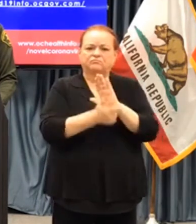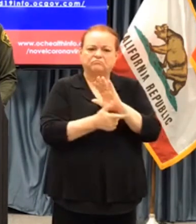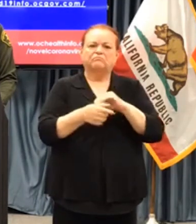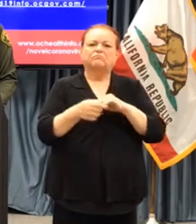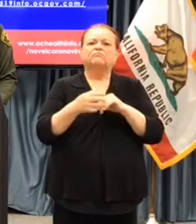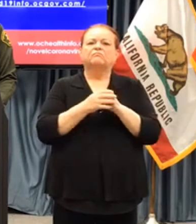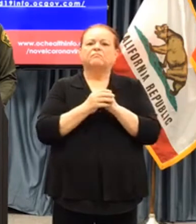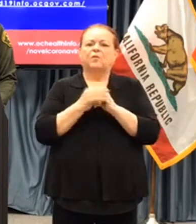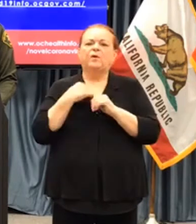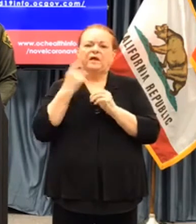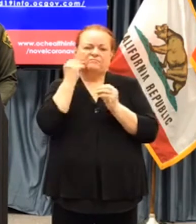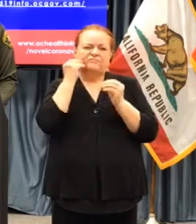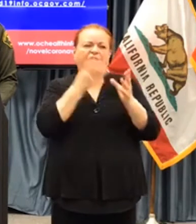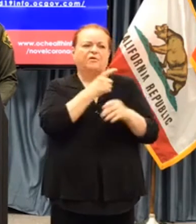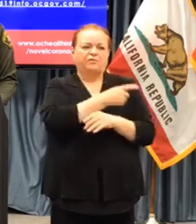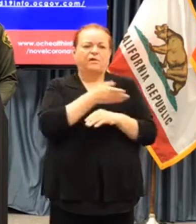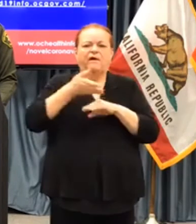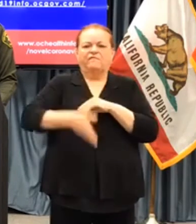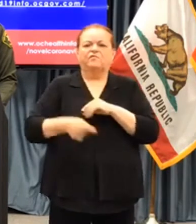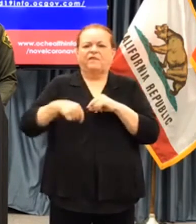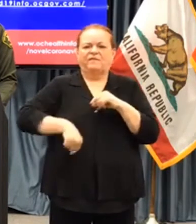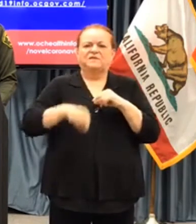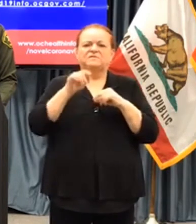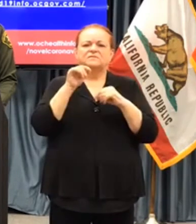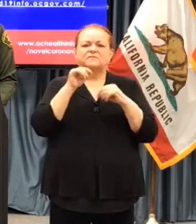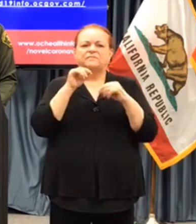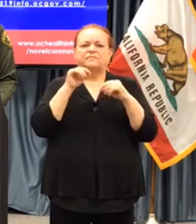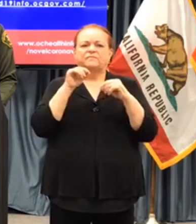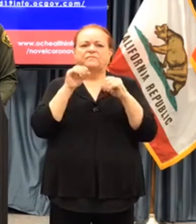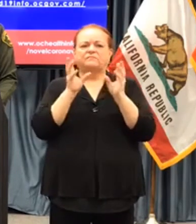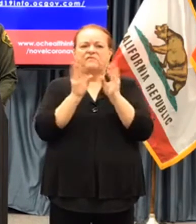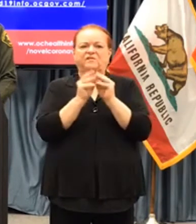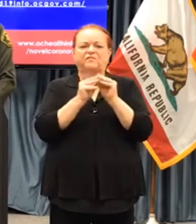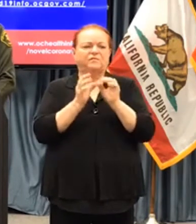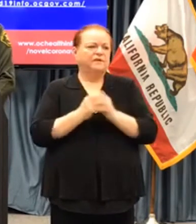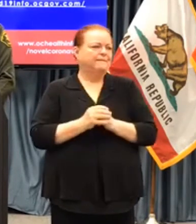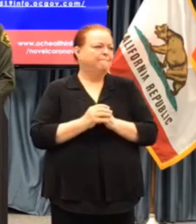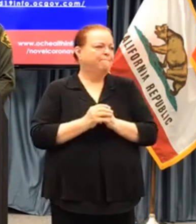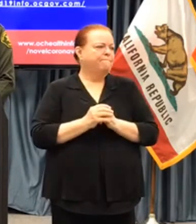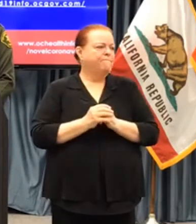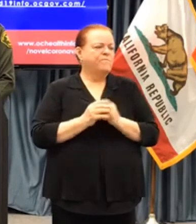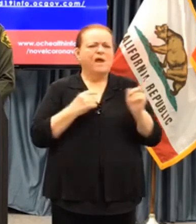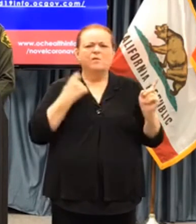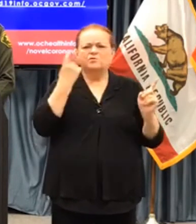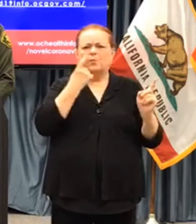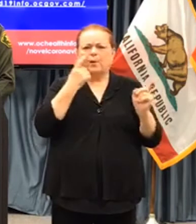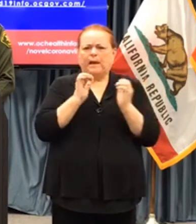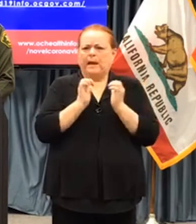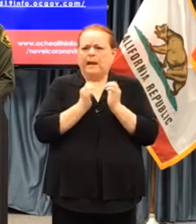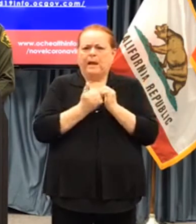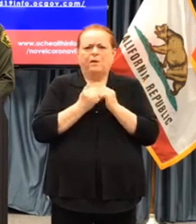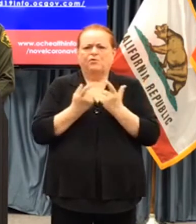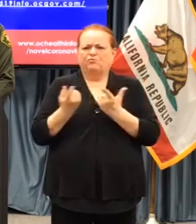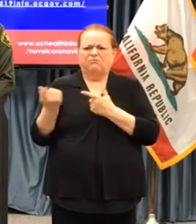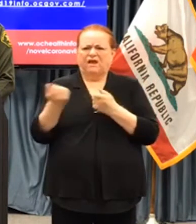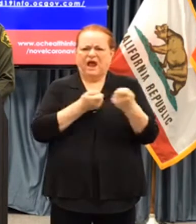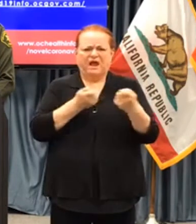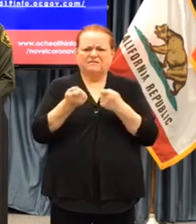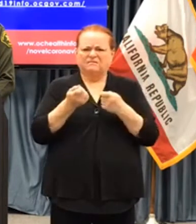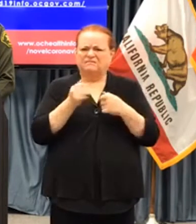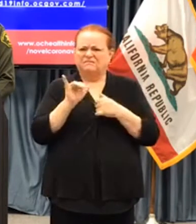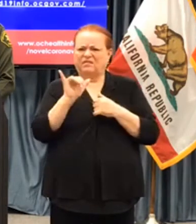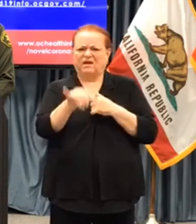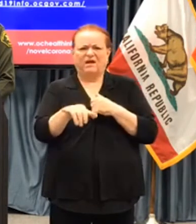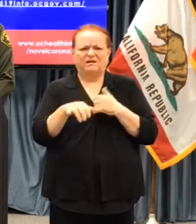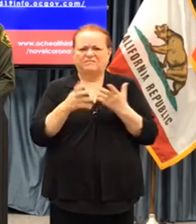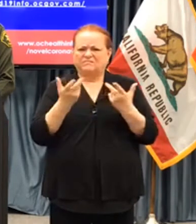you after this interview. Okay, because I was wondering how are those calls handled or resolved, you know, is there a record made, or what's